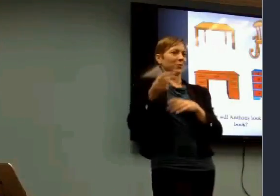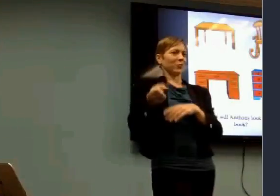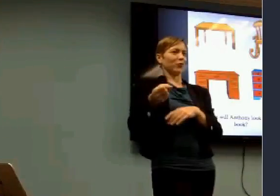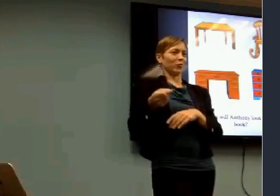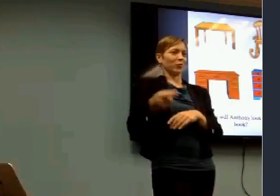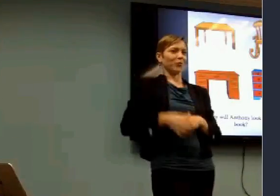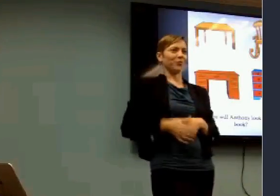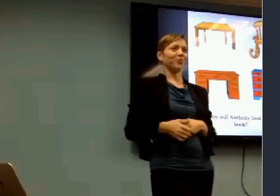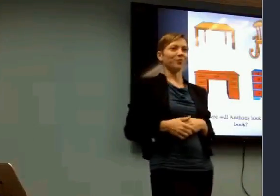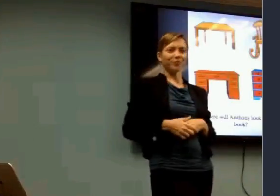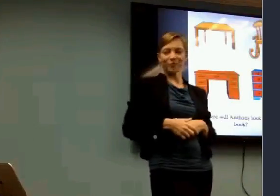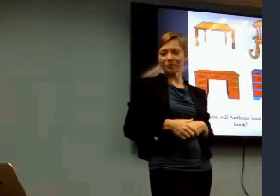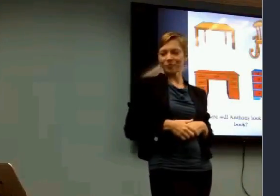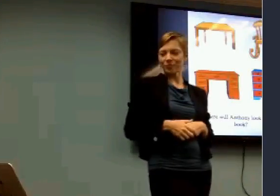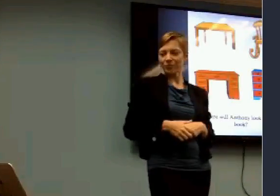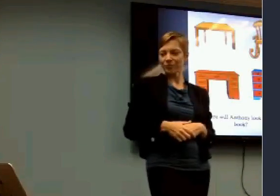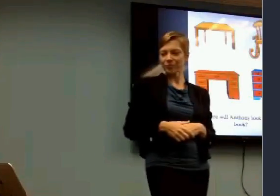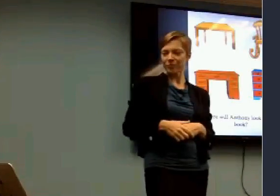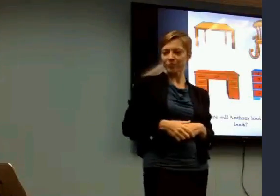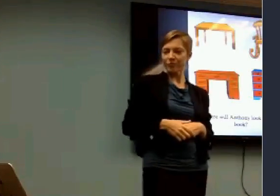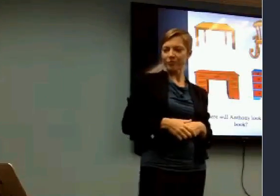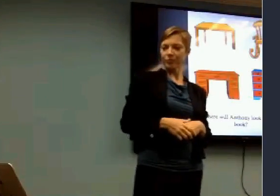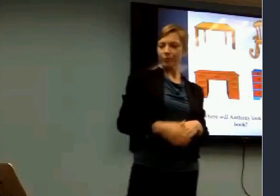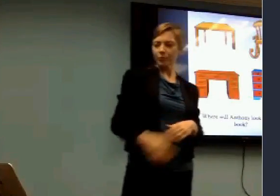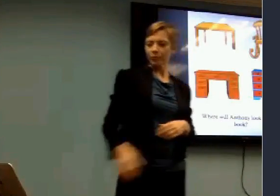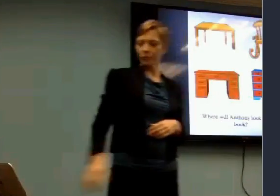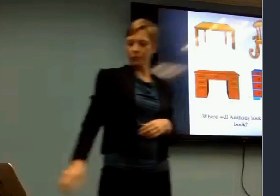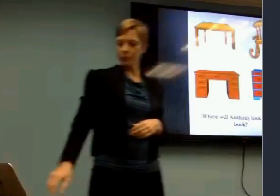the child knows that someone put the book in the drawer.